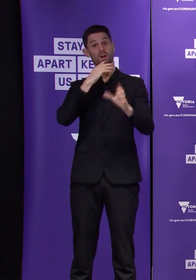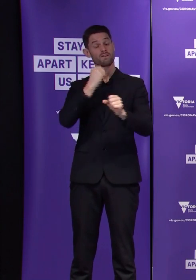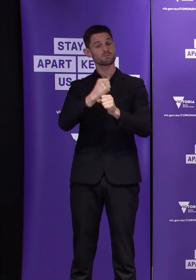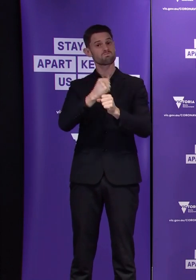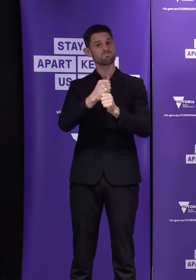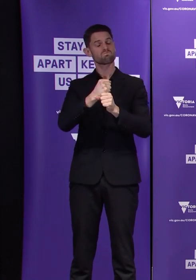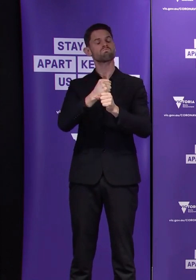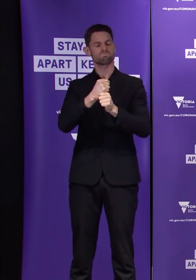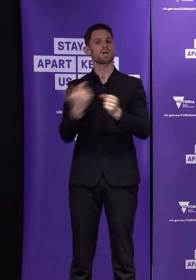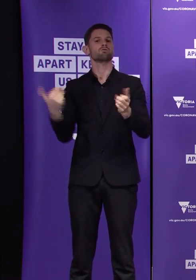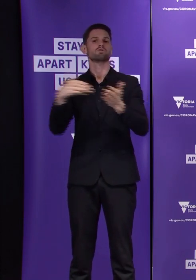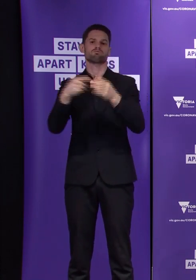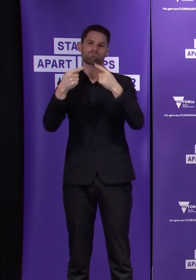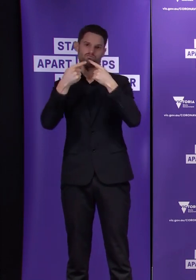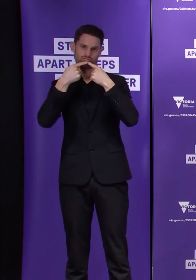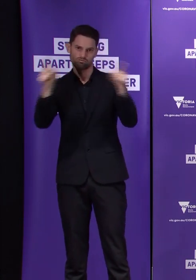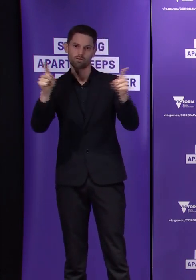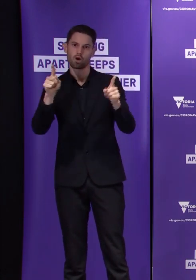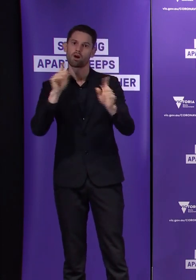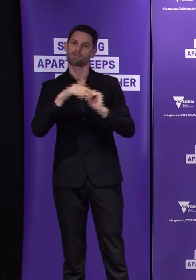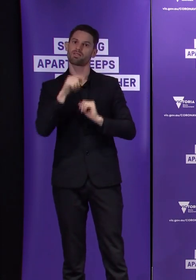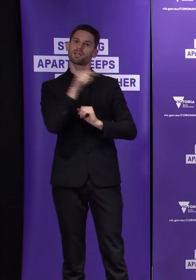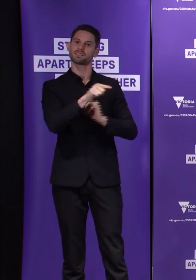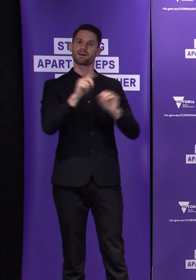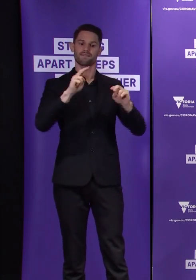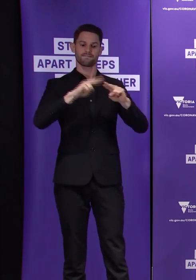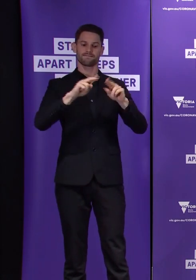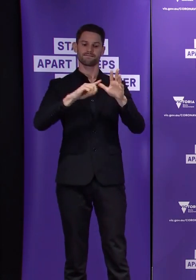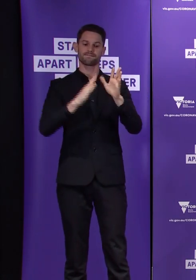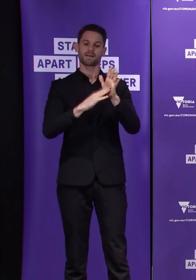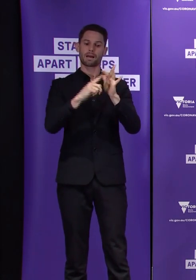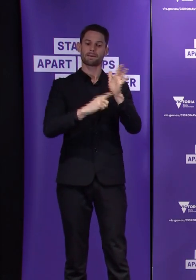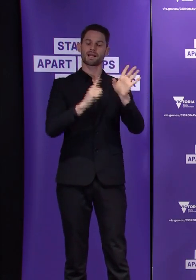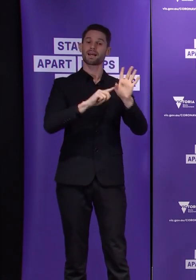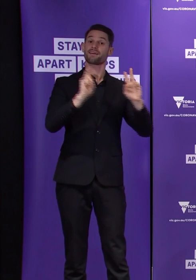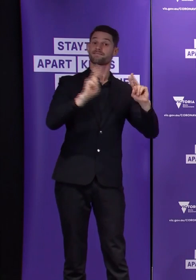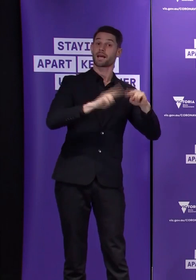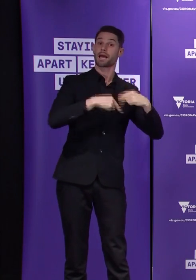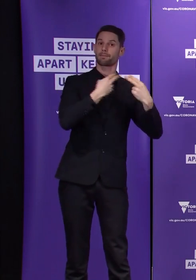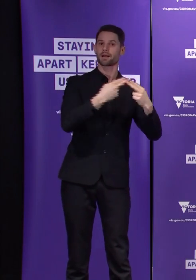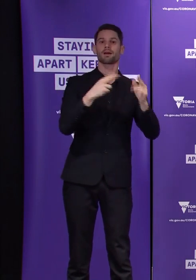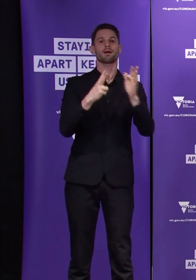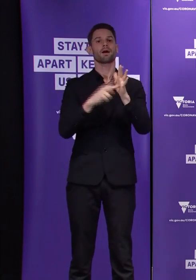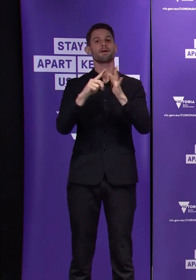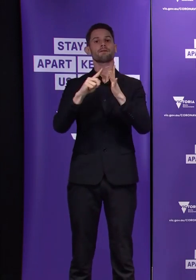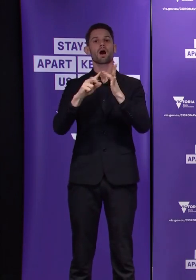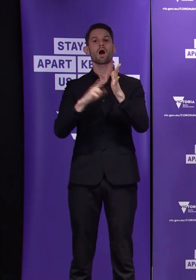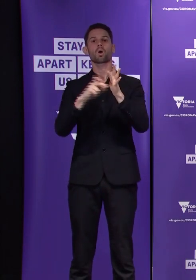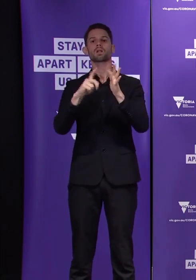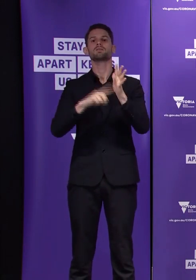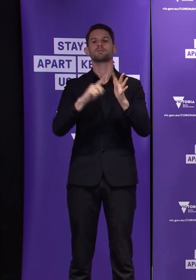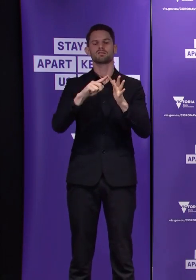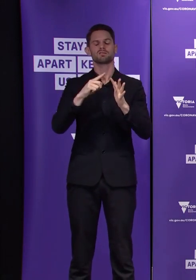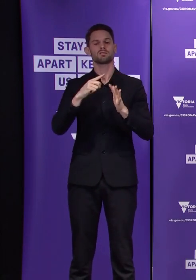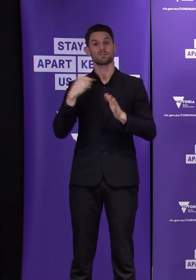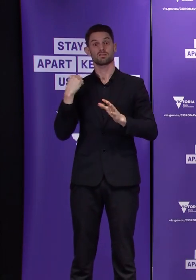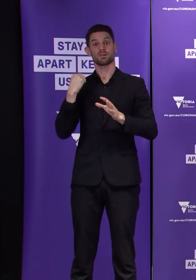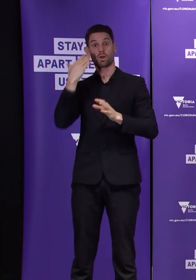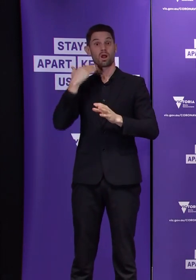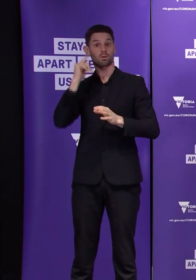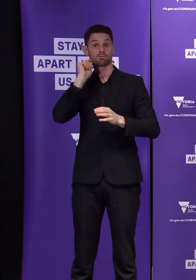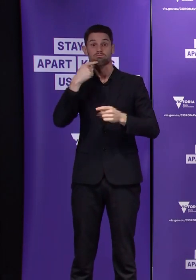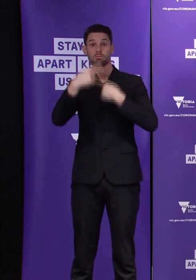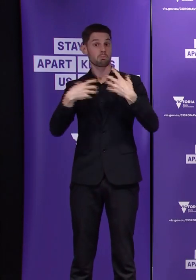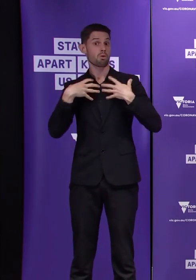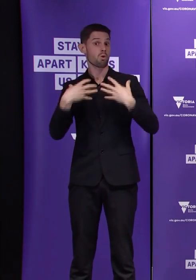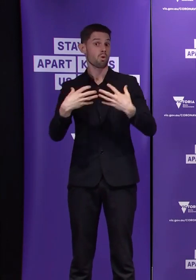appropriately allocated to different parts of our family violence response based on what's occurring in that sector, I'll now ask Gab to make a few comments,